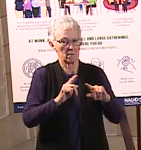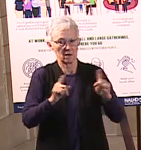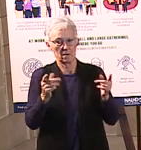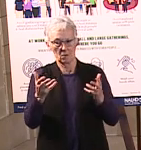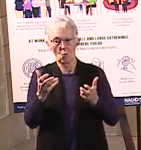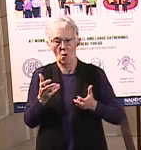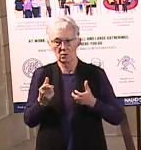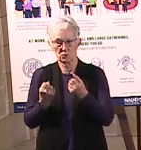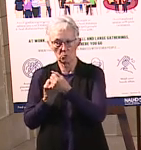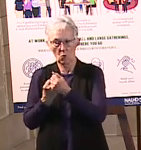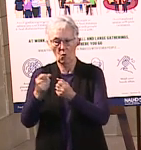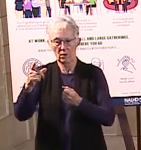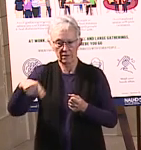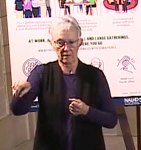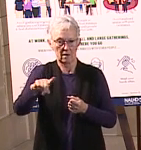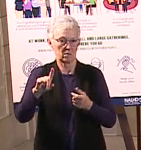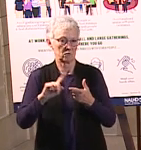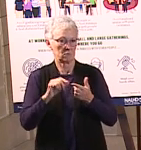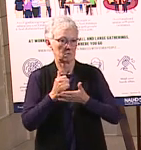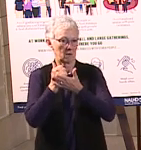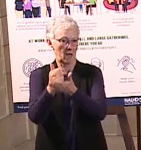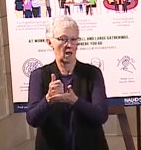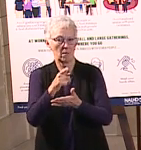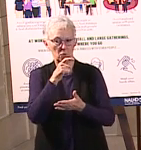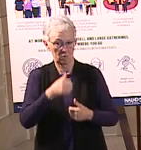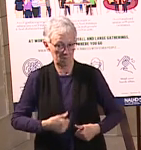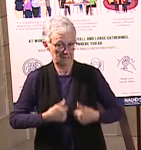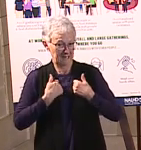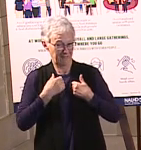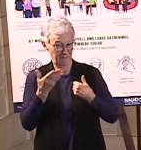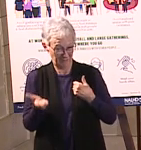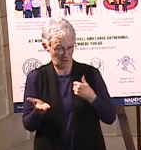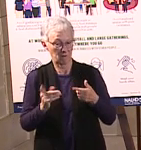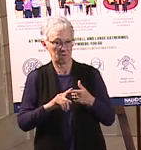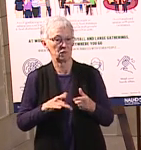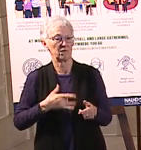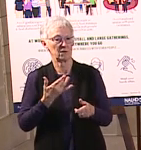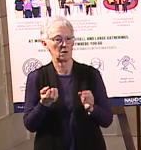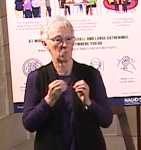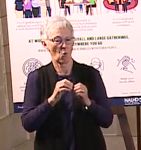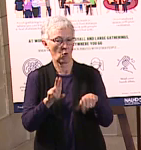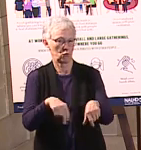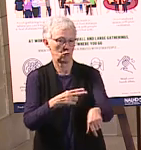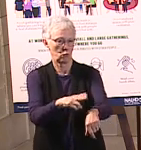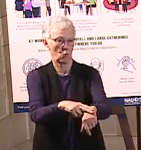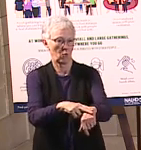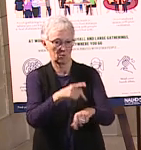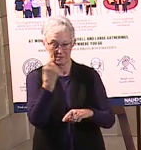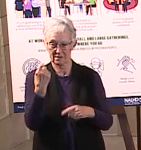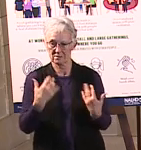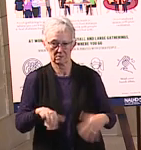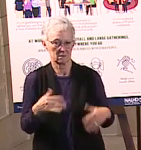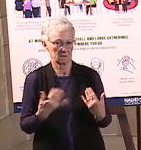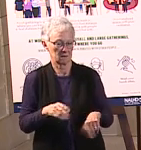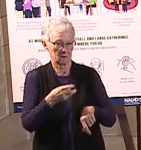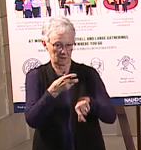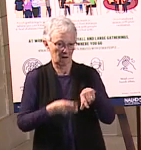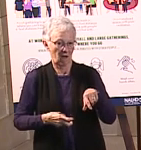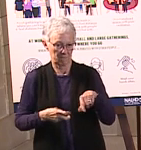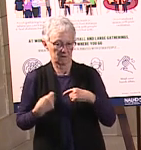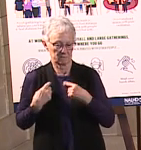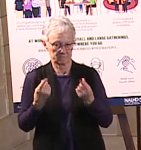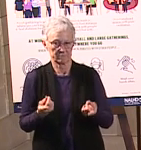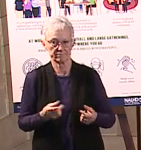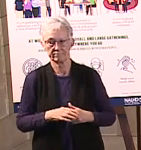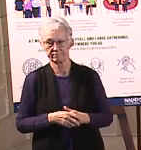of normalcy and engagement at this time, because it has been very difficult. Providers will need to consider things like